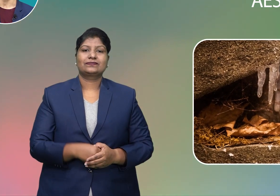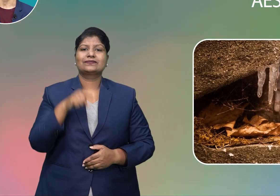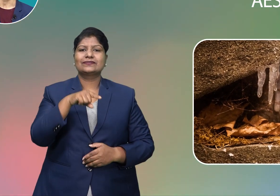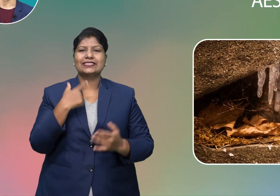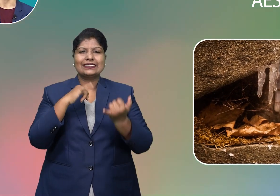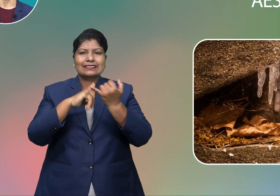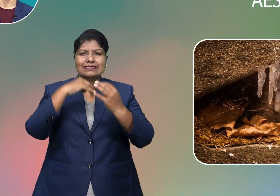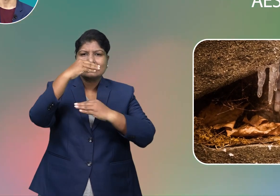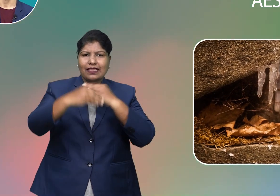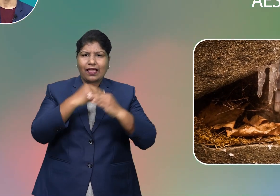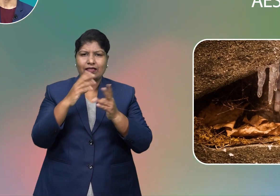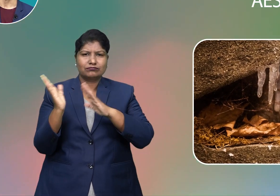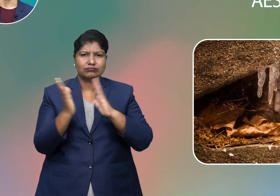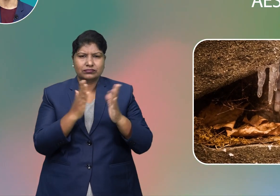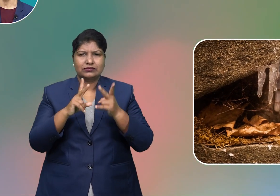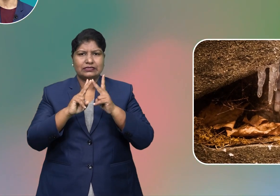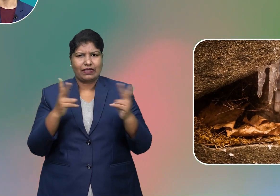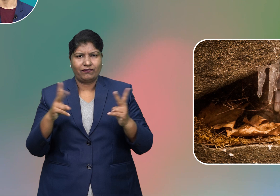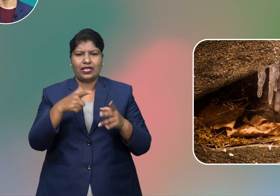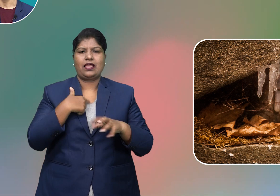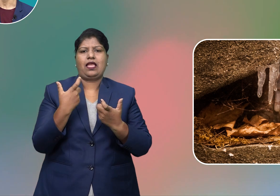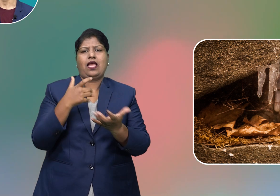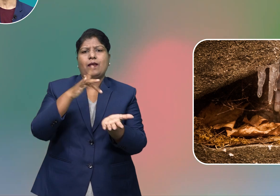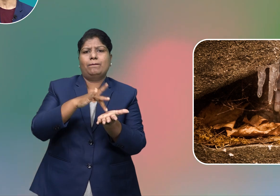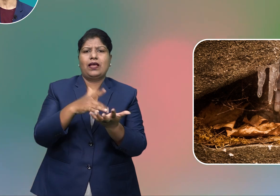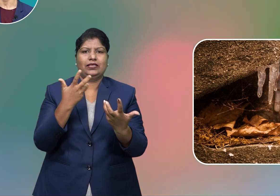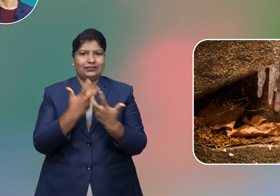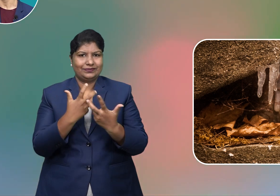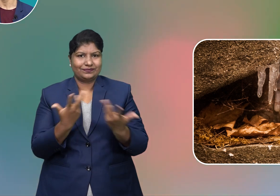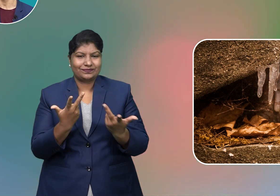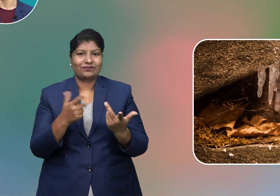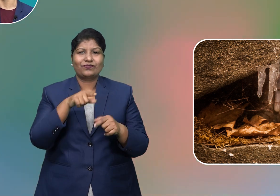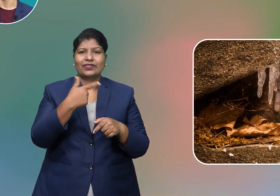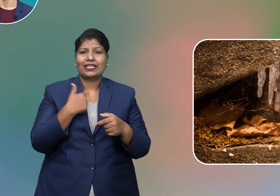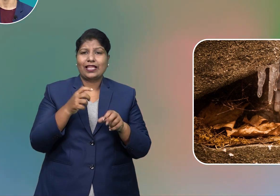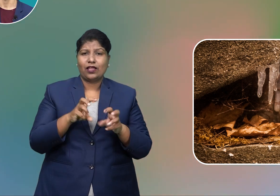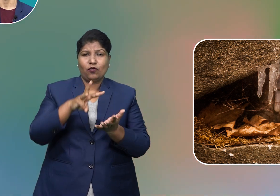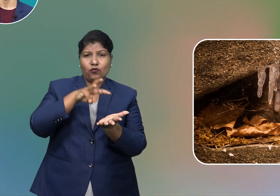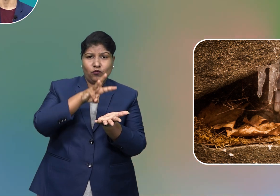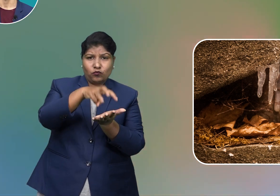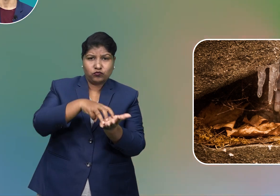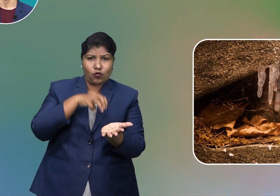seasonal adaptations can be seen in amphibians like frogs.